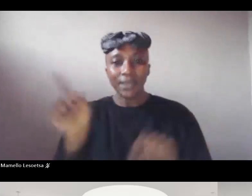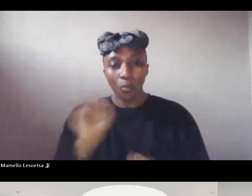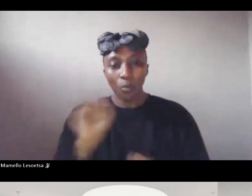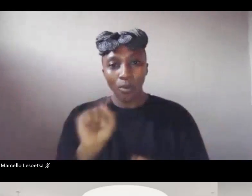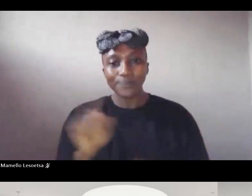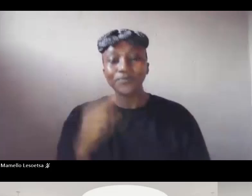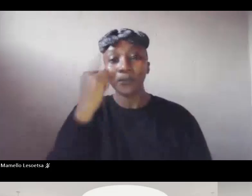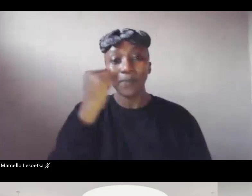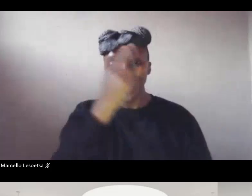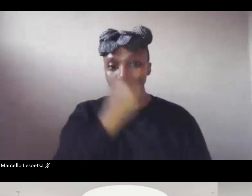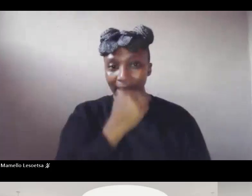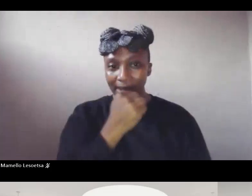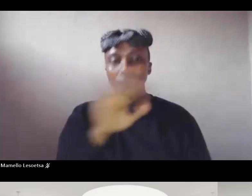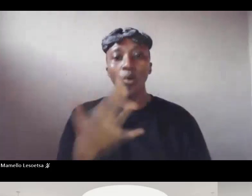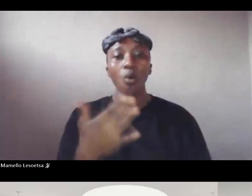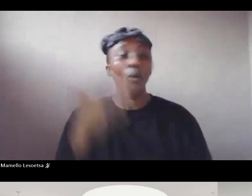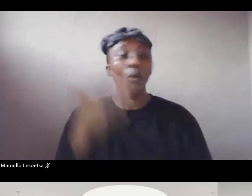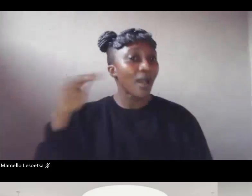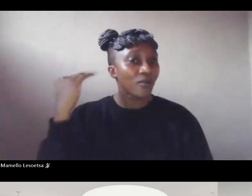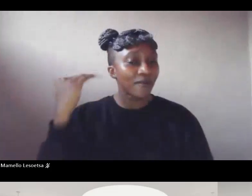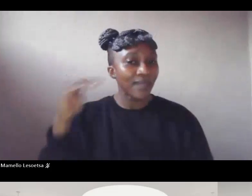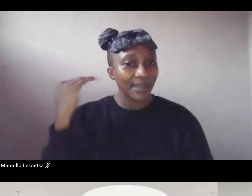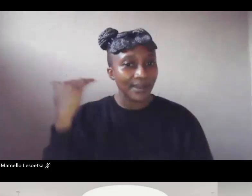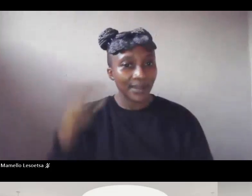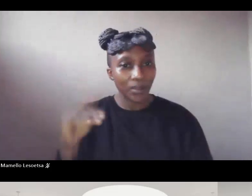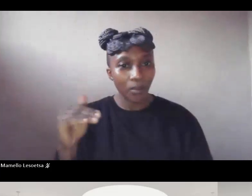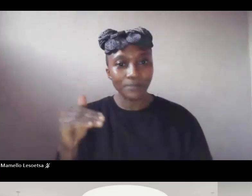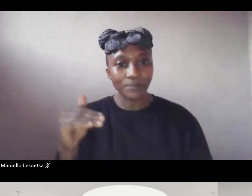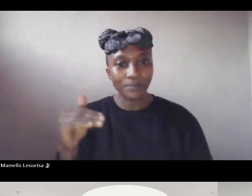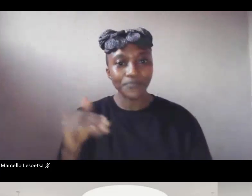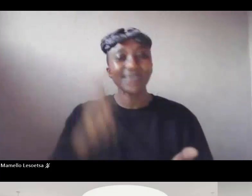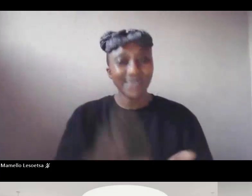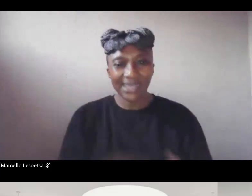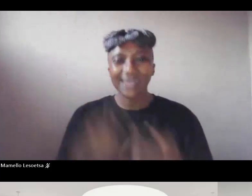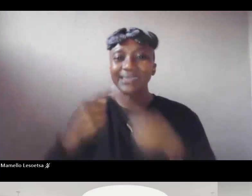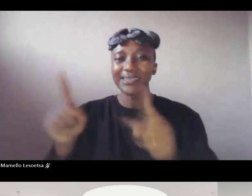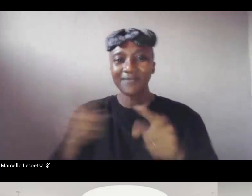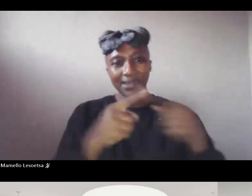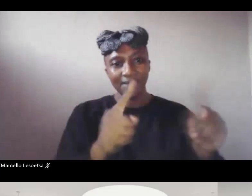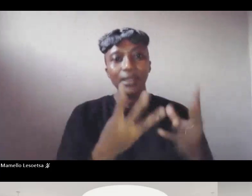hearing, hard of hearing, the needs will always be different. So how do we